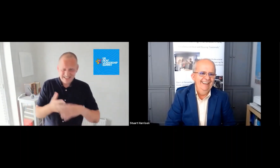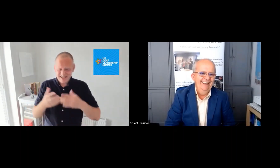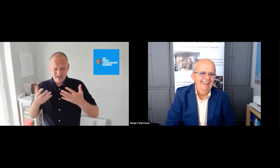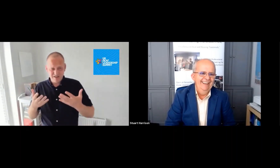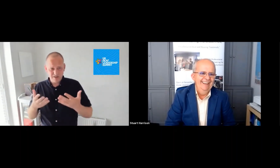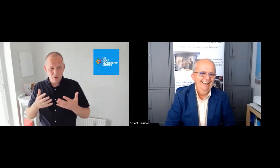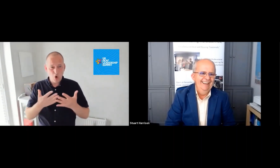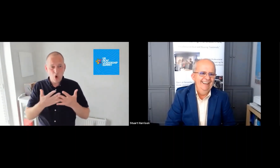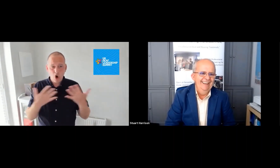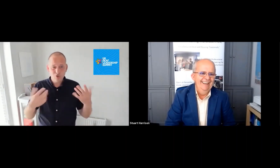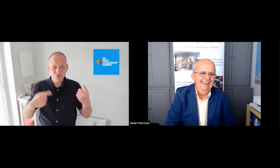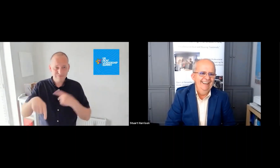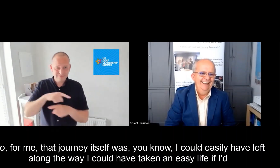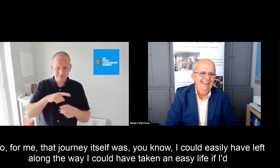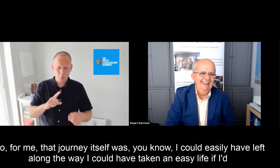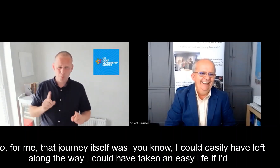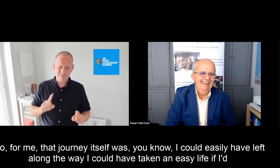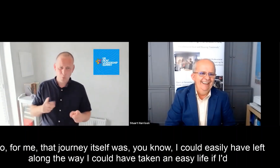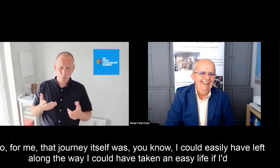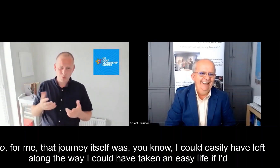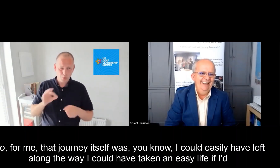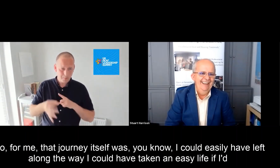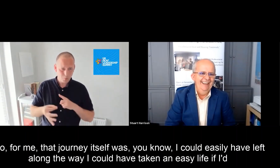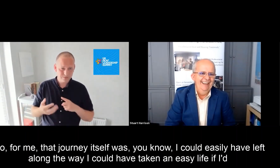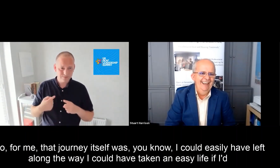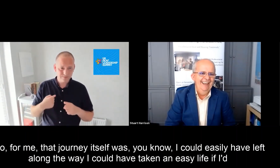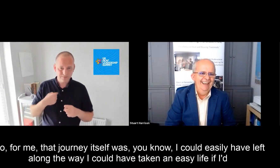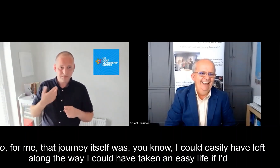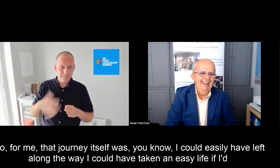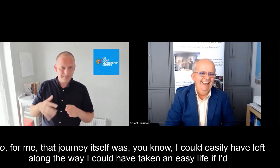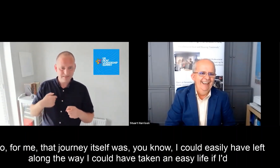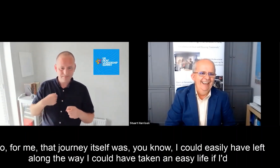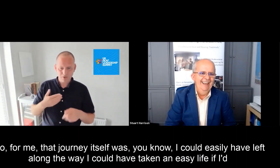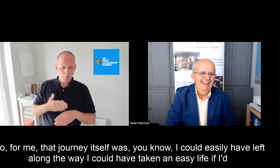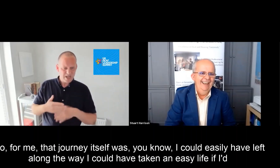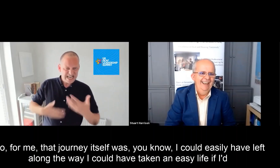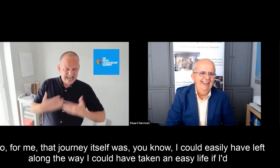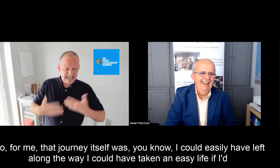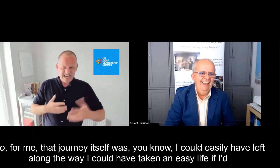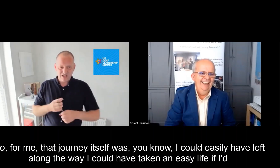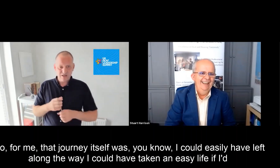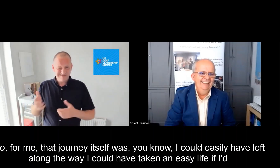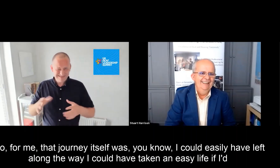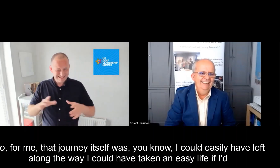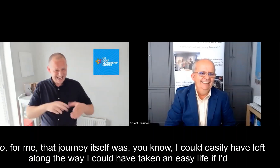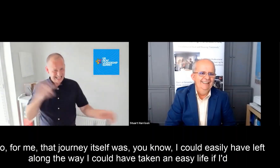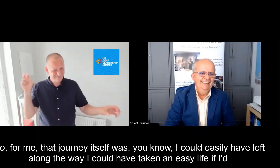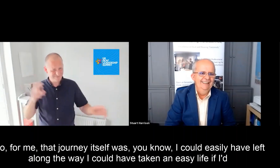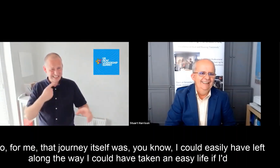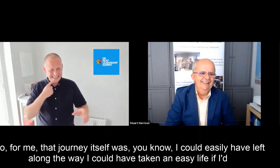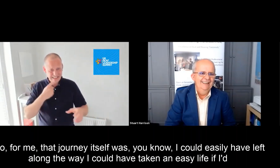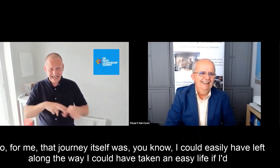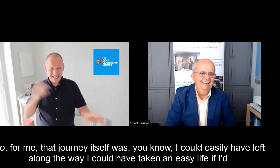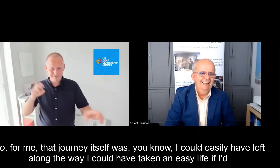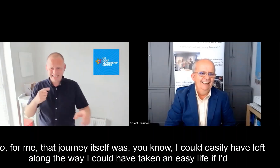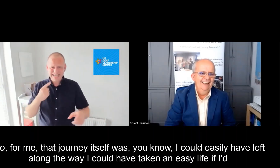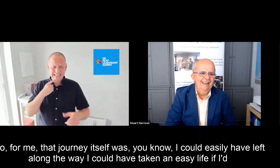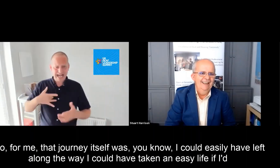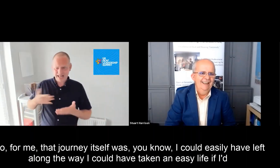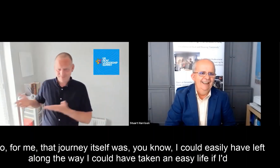So for me, that journey itself was, you know, I could easily